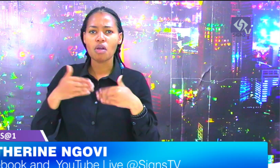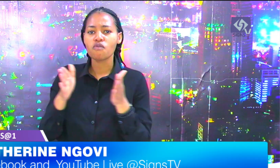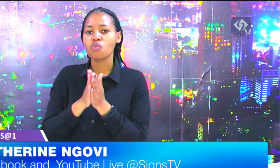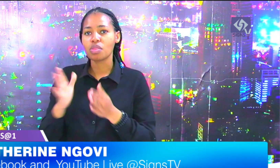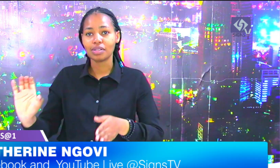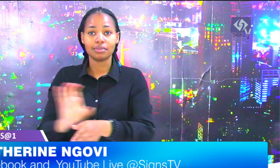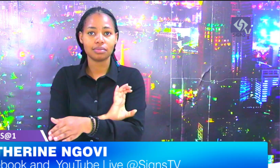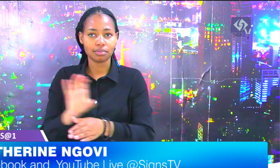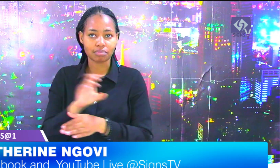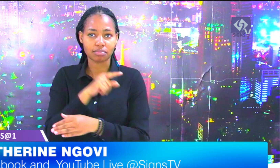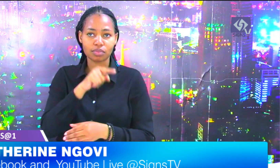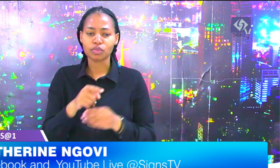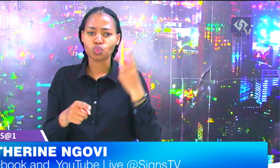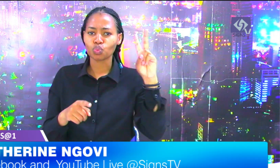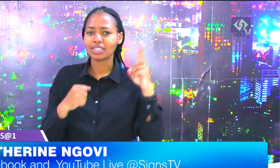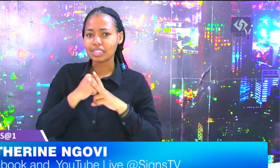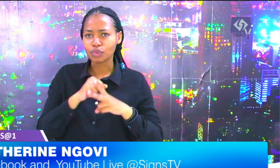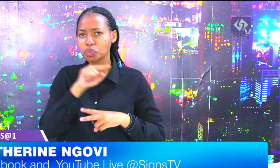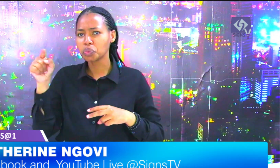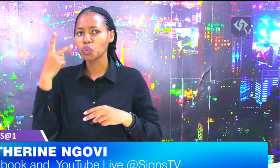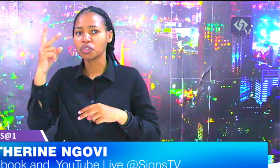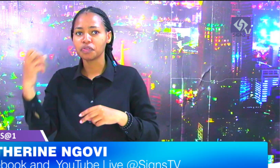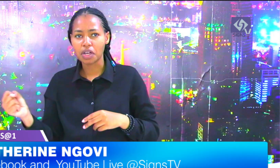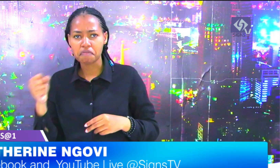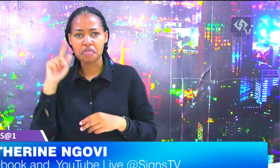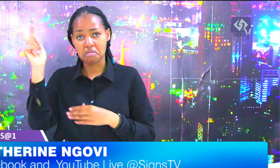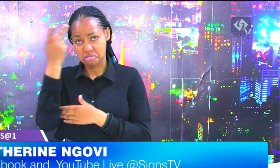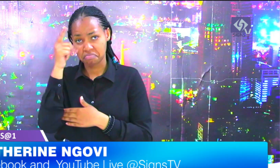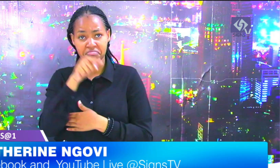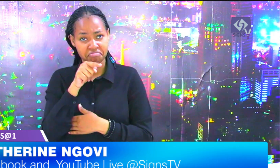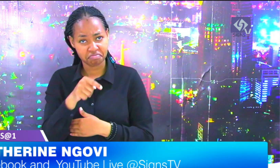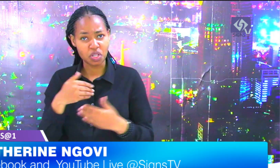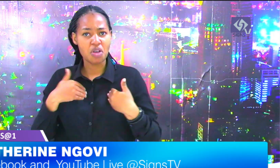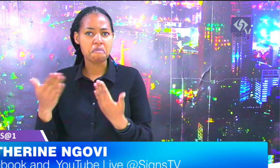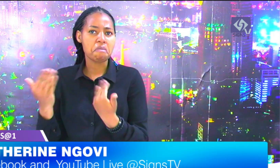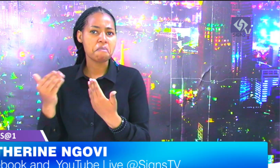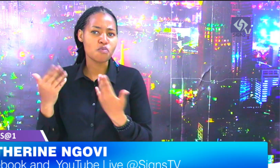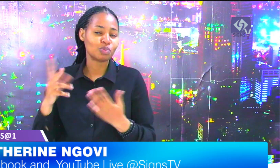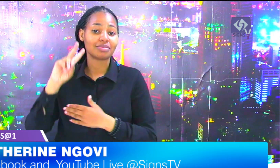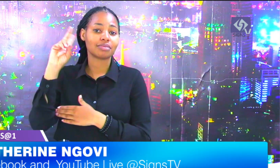will face Egypt, who beat Rwanda in their other semi-final tie.